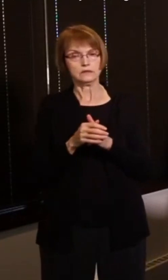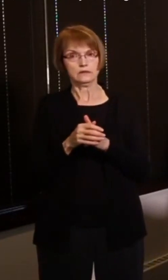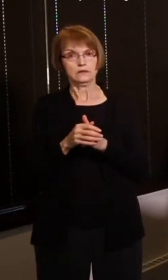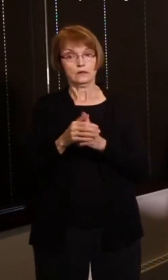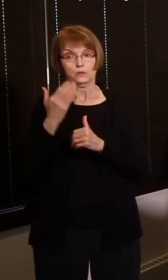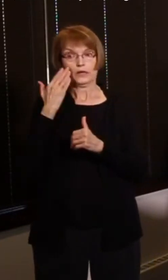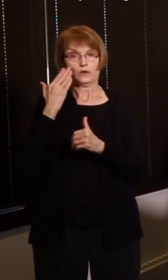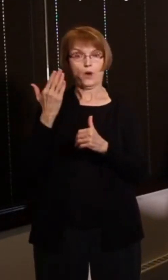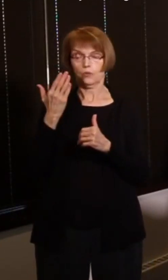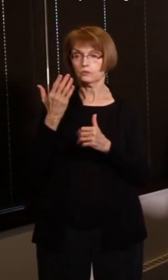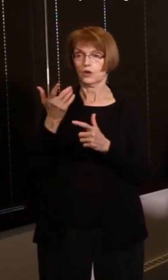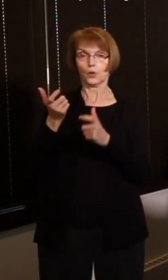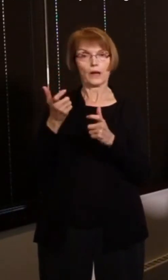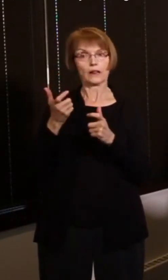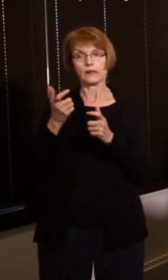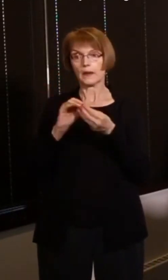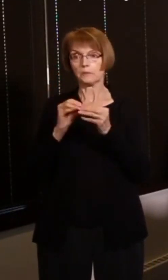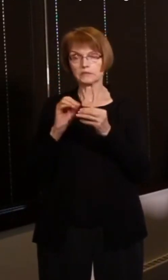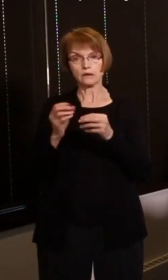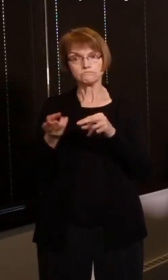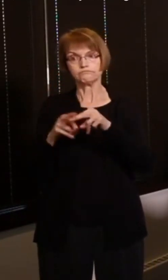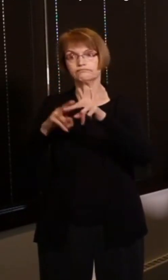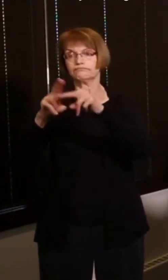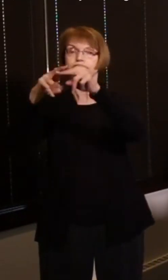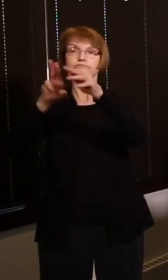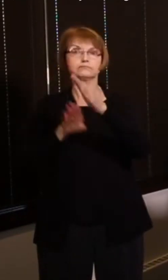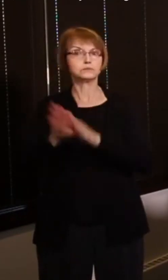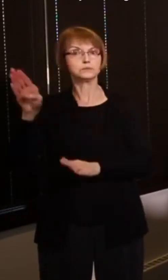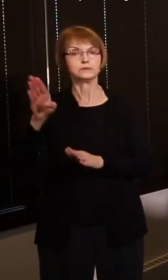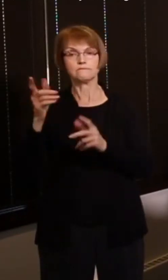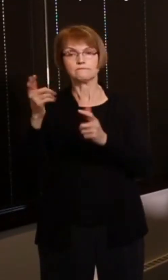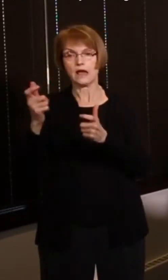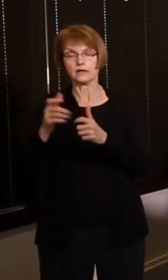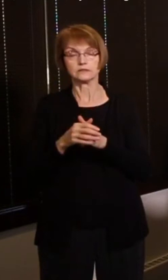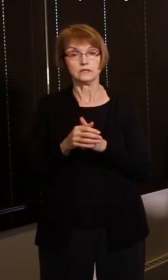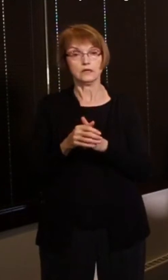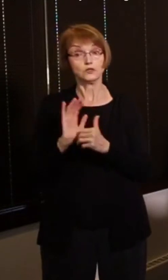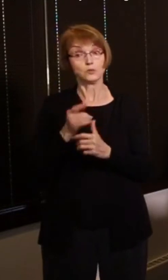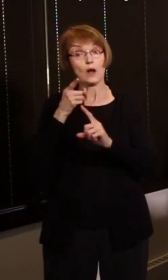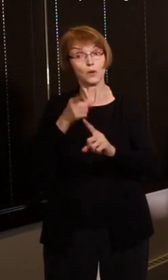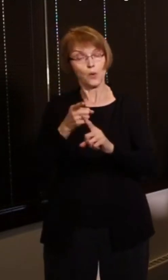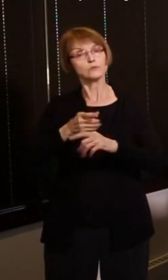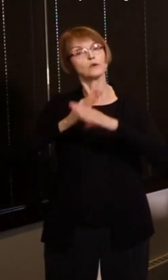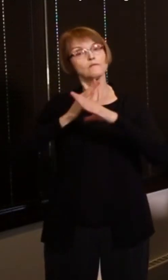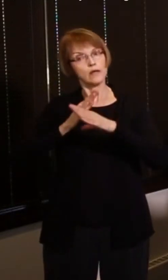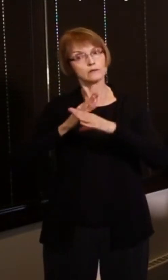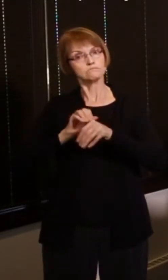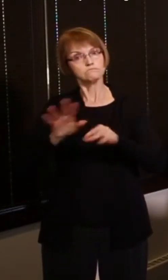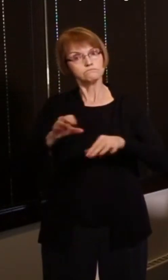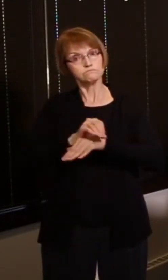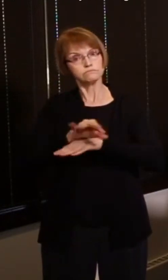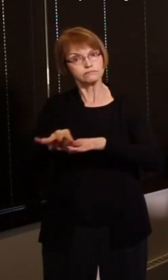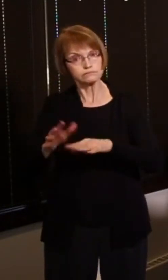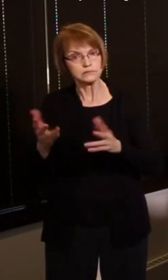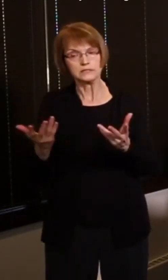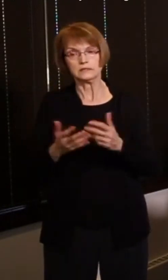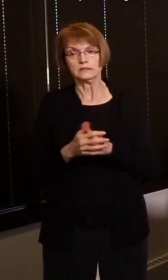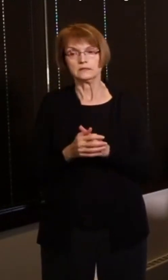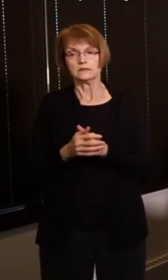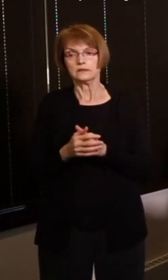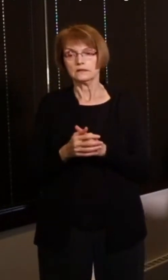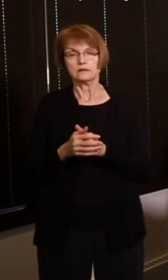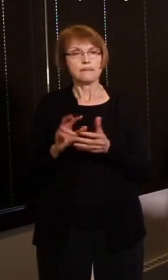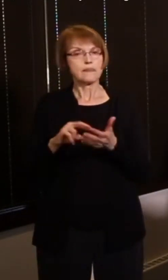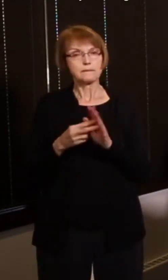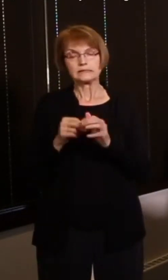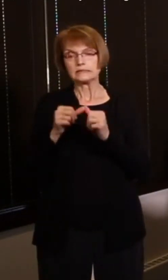numbers can ramp up as well. And so we need to do really everything that we can to prevent that from happening. And so that means continuing